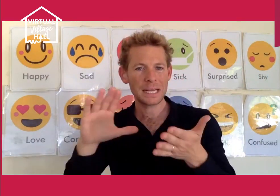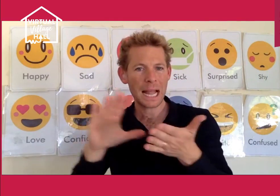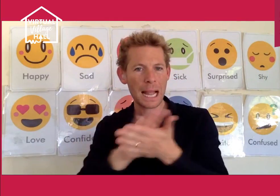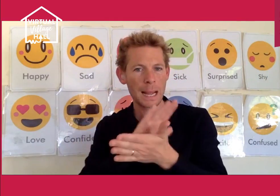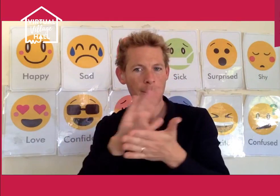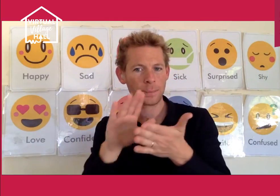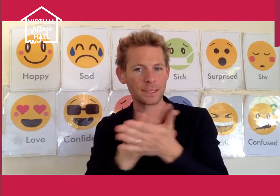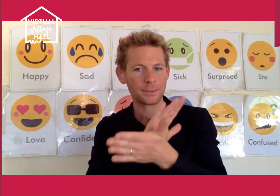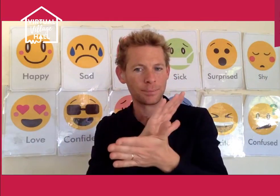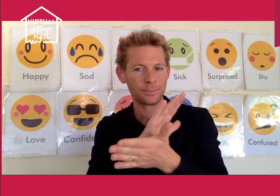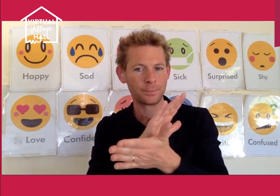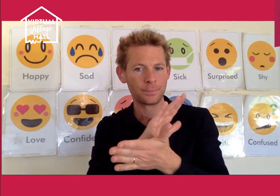Okay, happy,